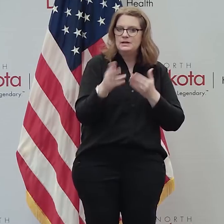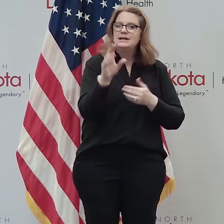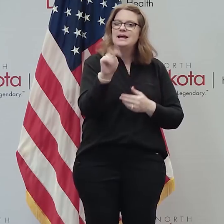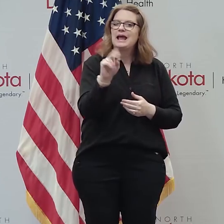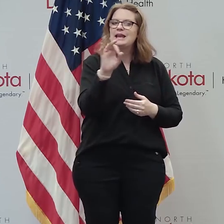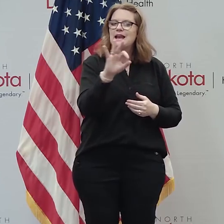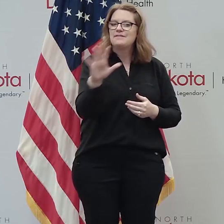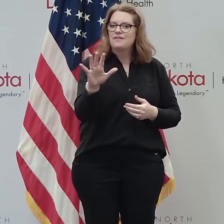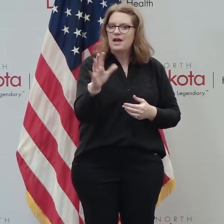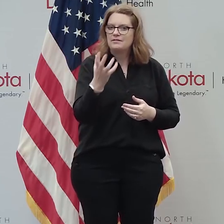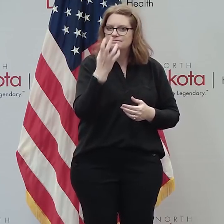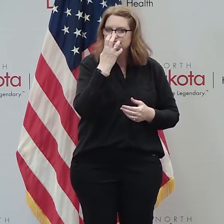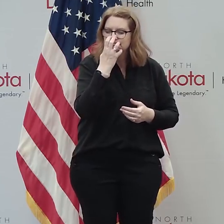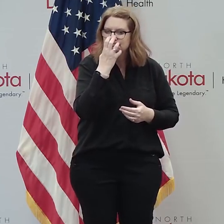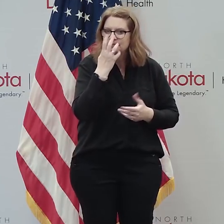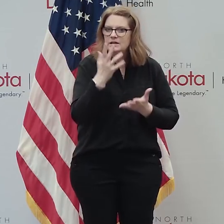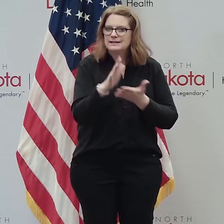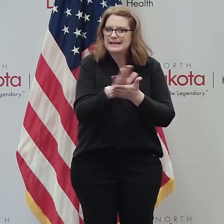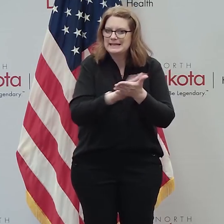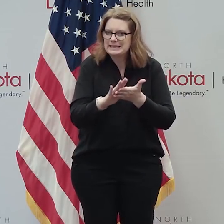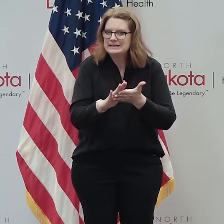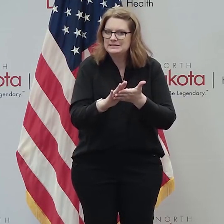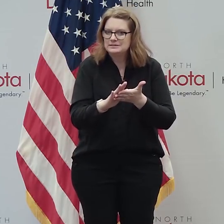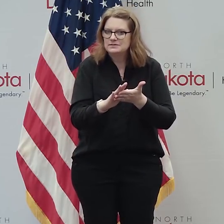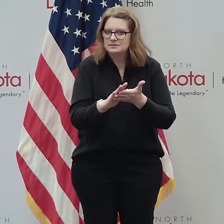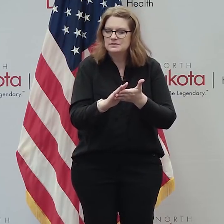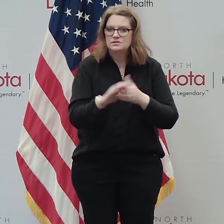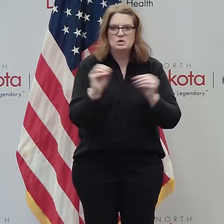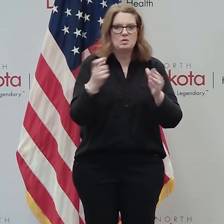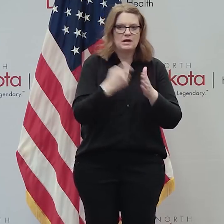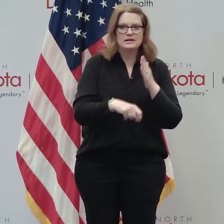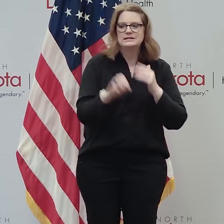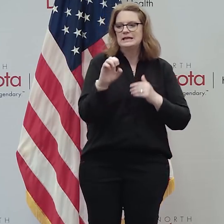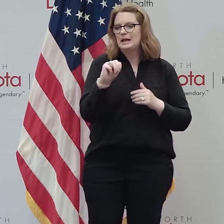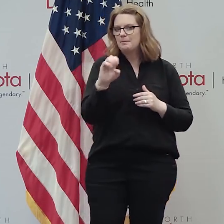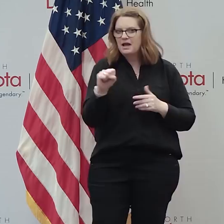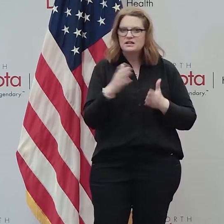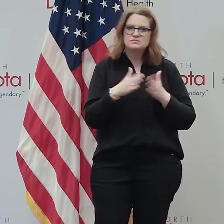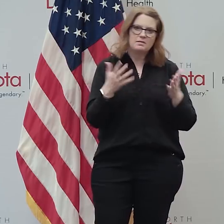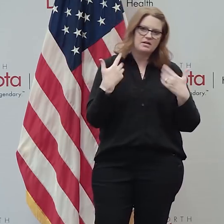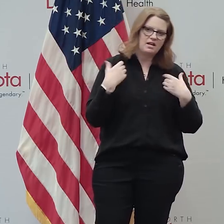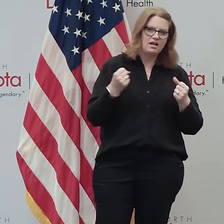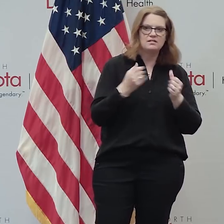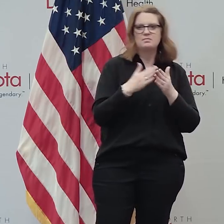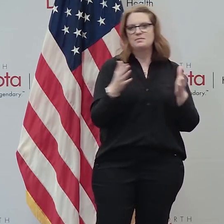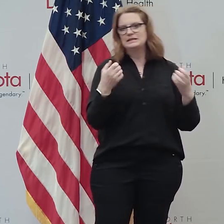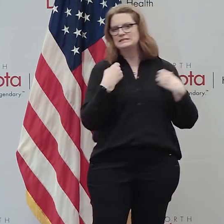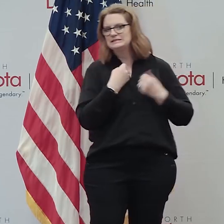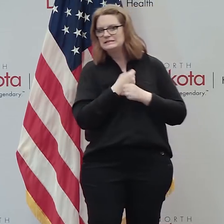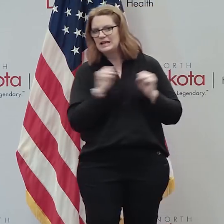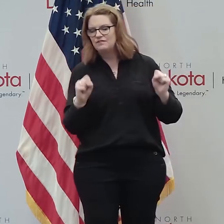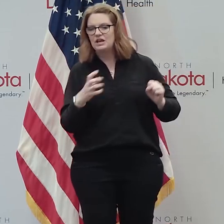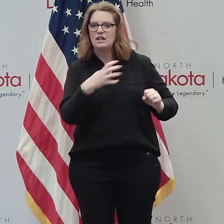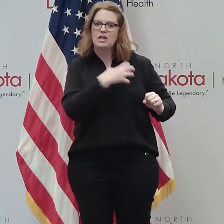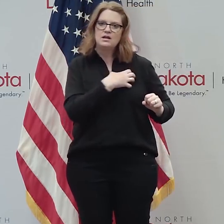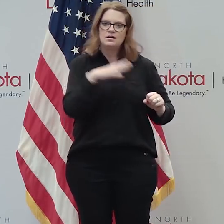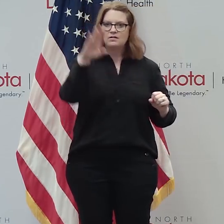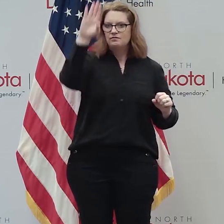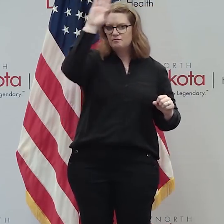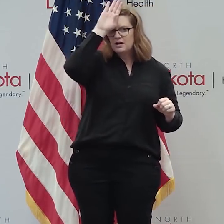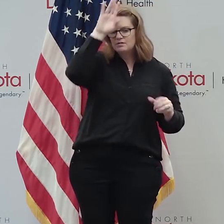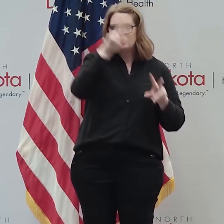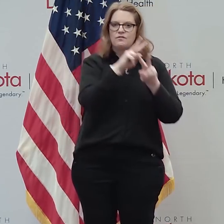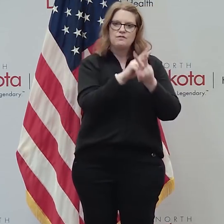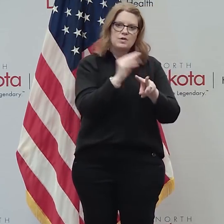mass decontamination at no charge to healthcare organizations, EMS agencies, public health, public safety agencies, law enforcement, fire departments,